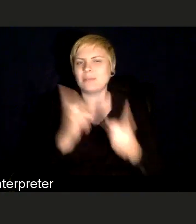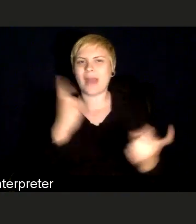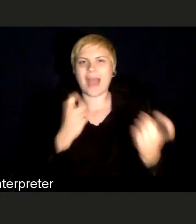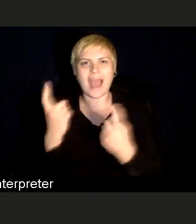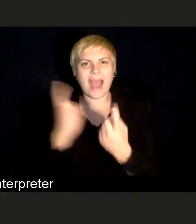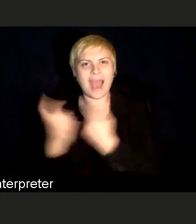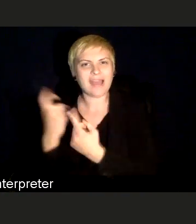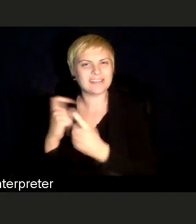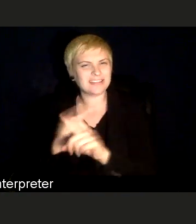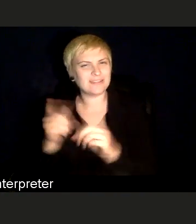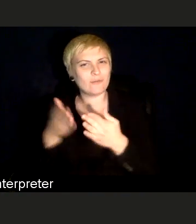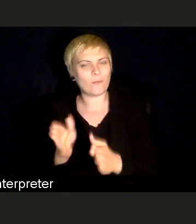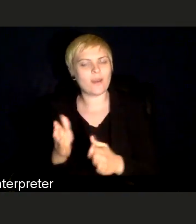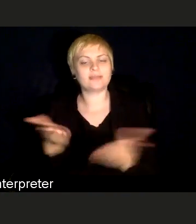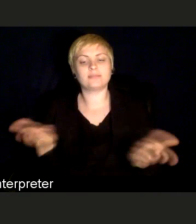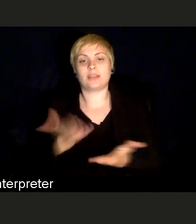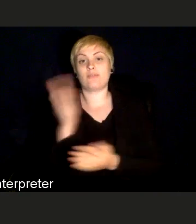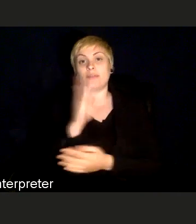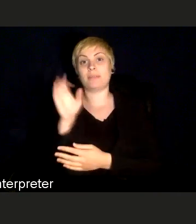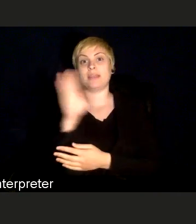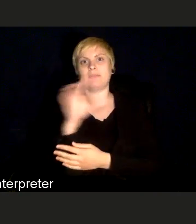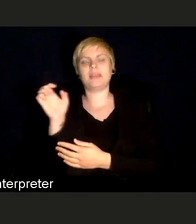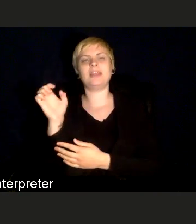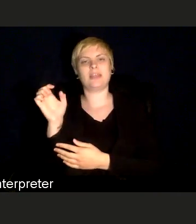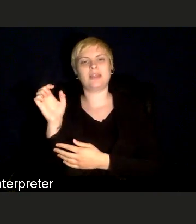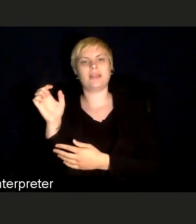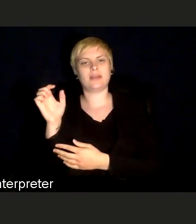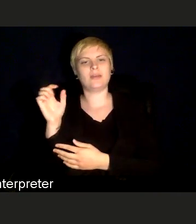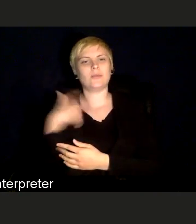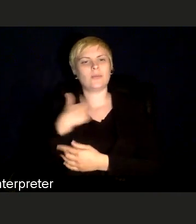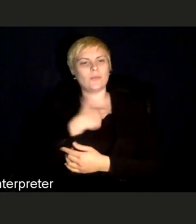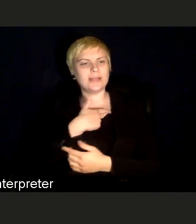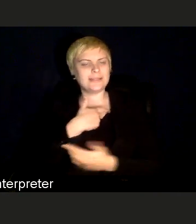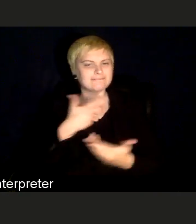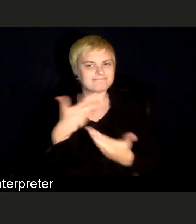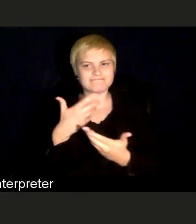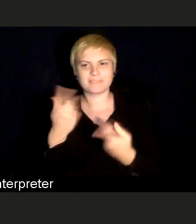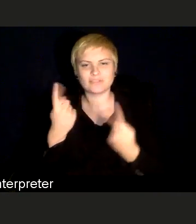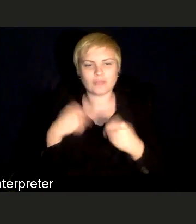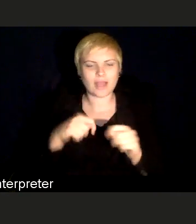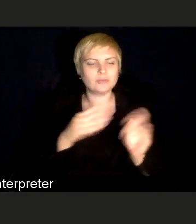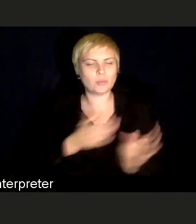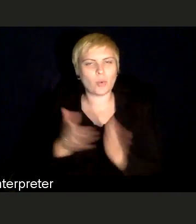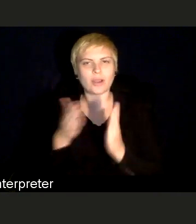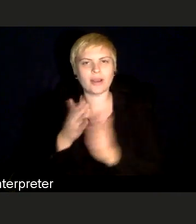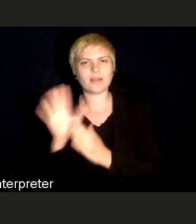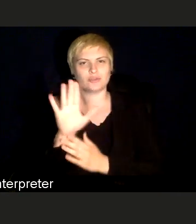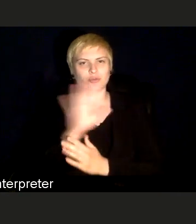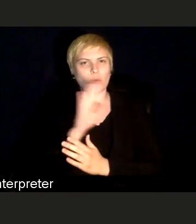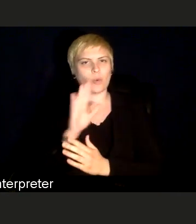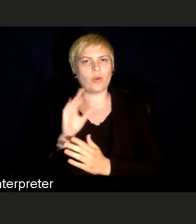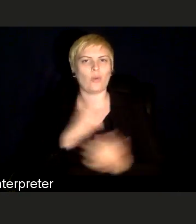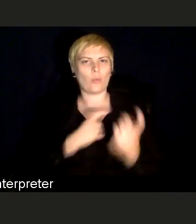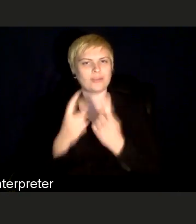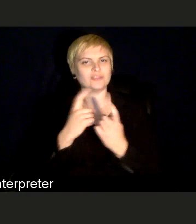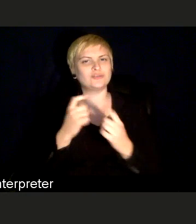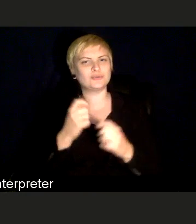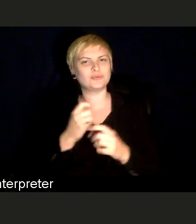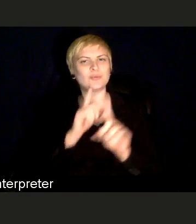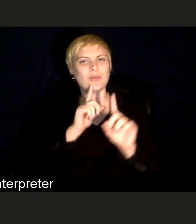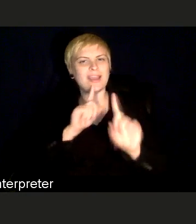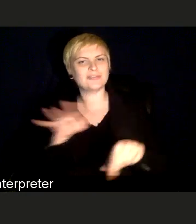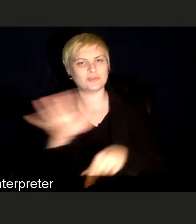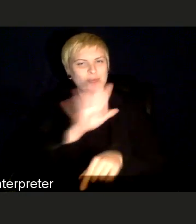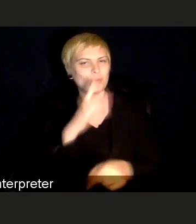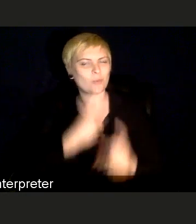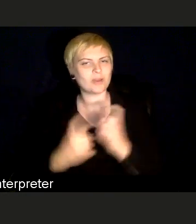here at Beebe have been fielding those questions and trying to organize them to get you some answers. The easiest way